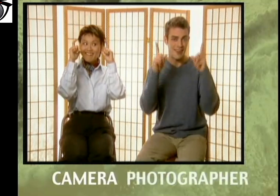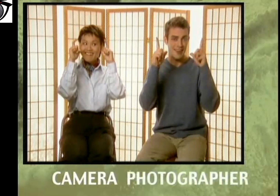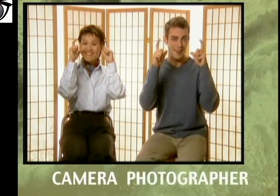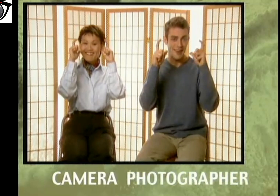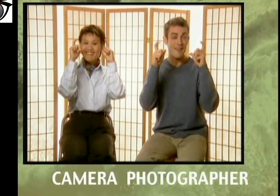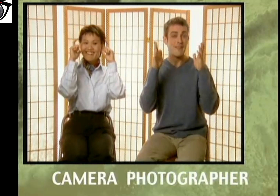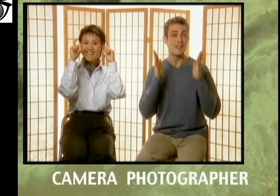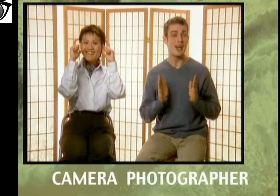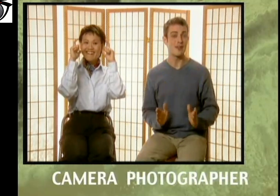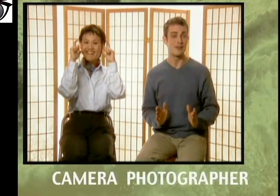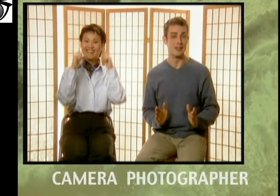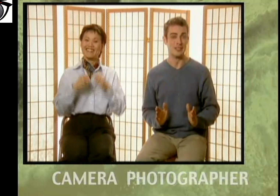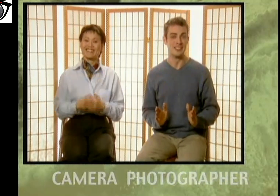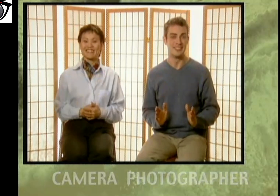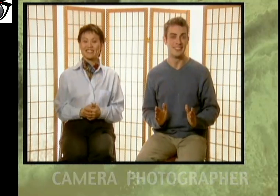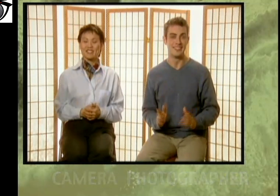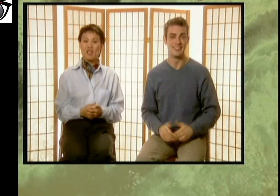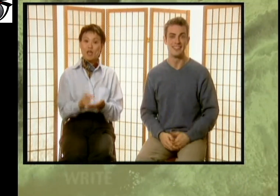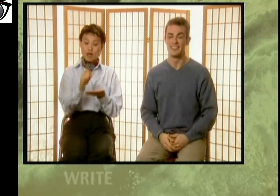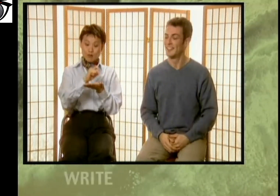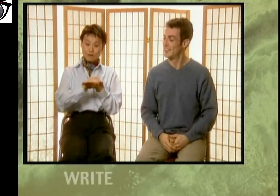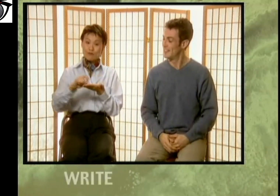Camera. Photographer.